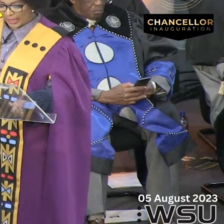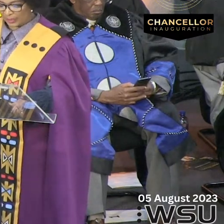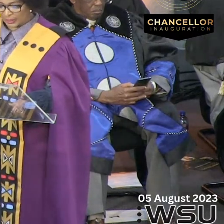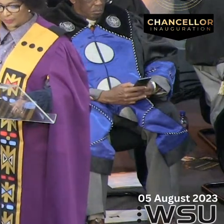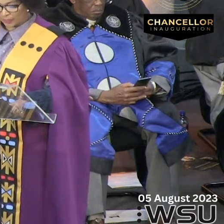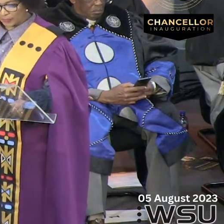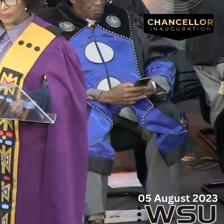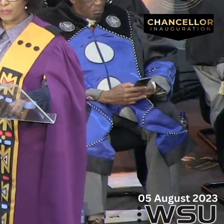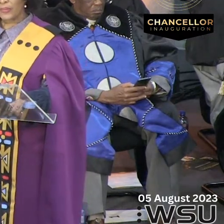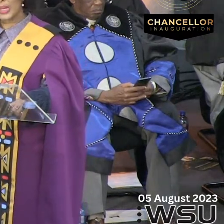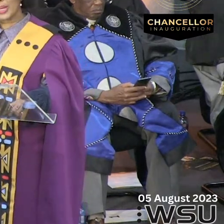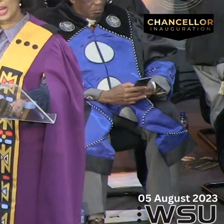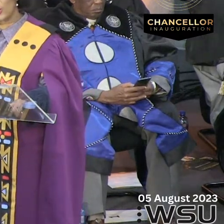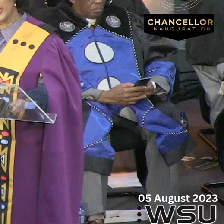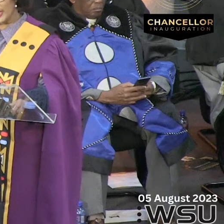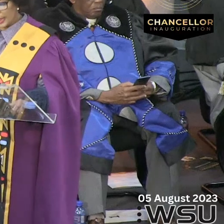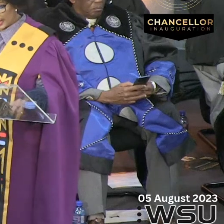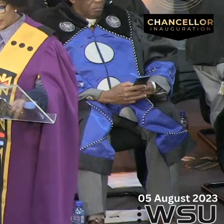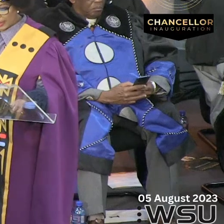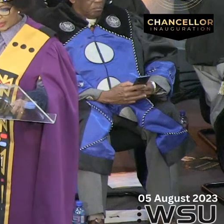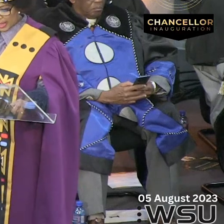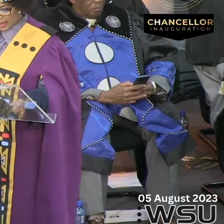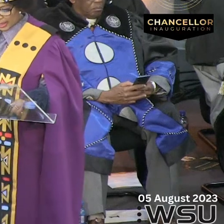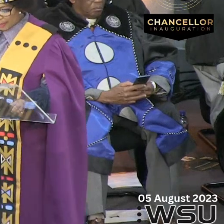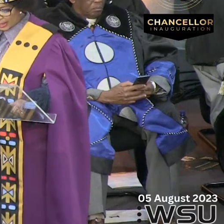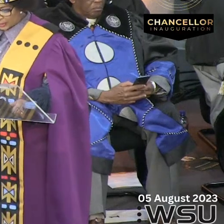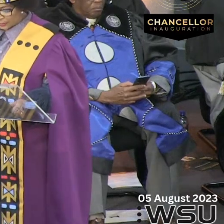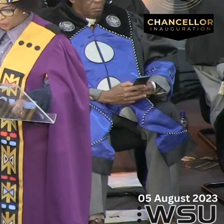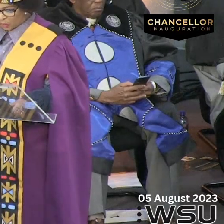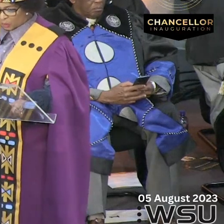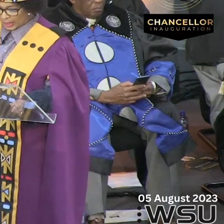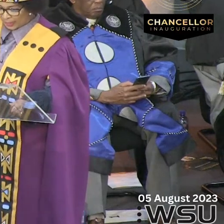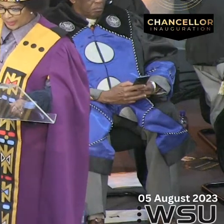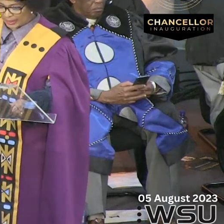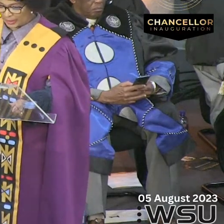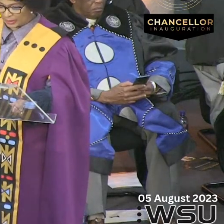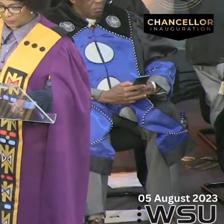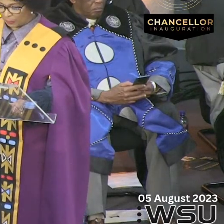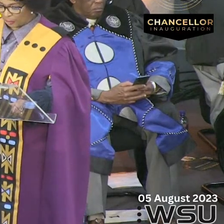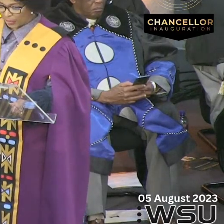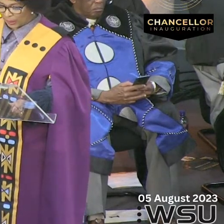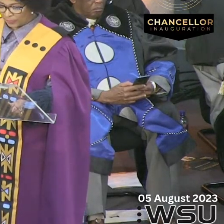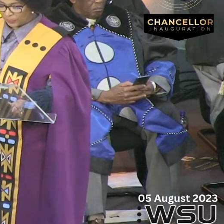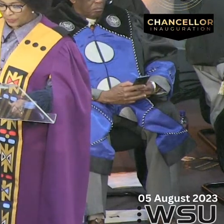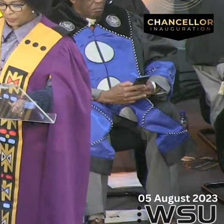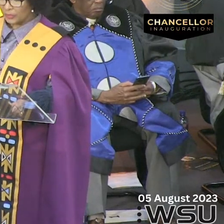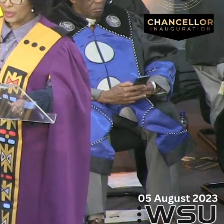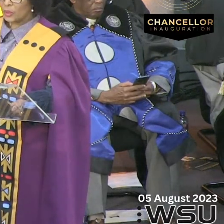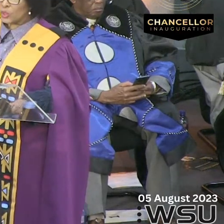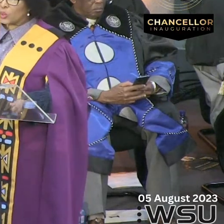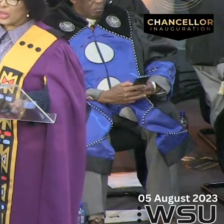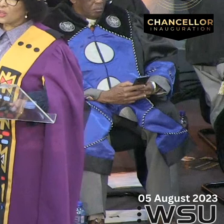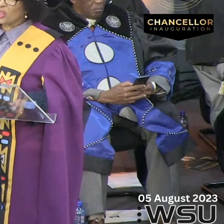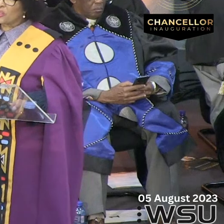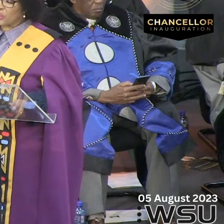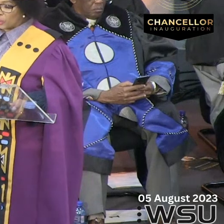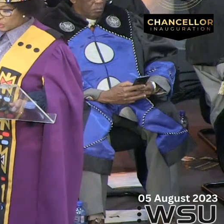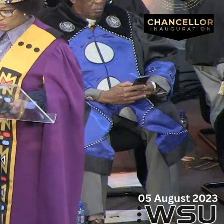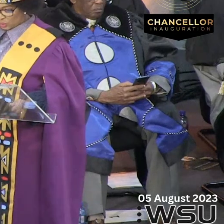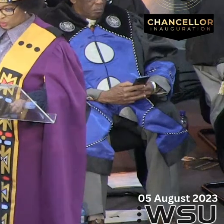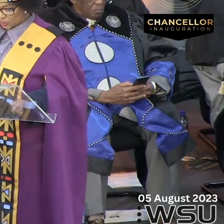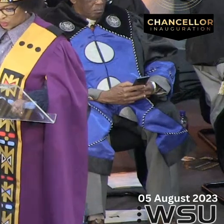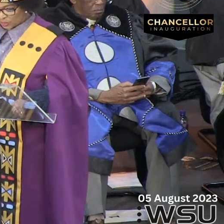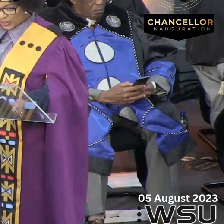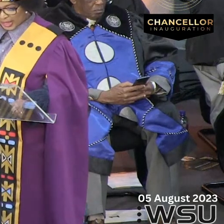consolidating programs and allocating them among the four campuses. WUSU has gone